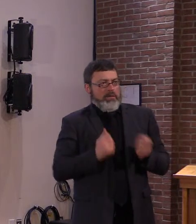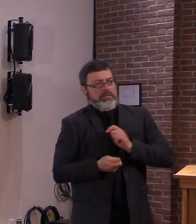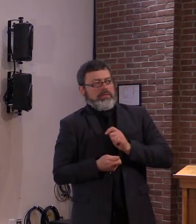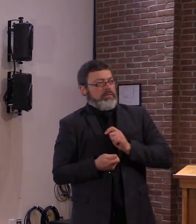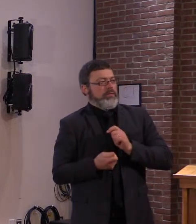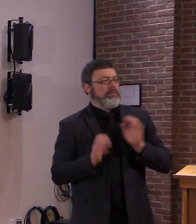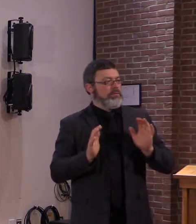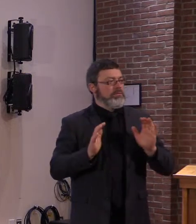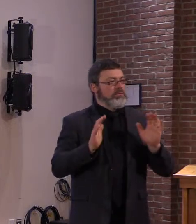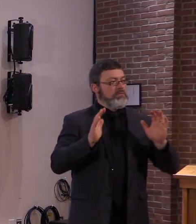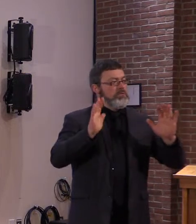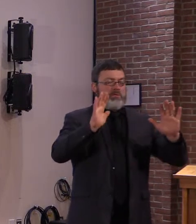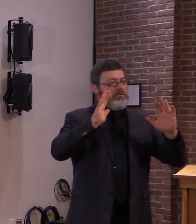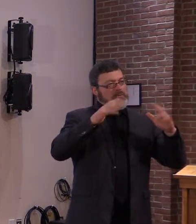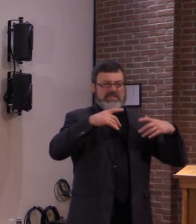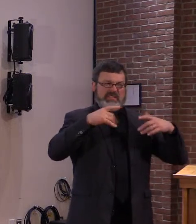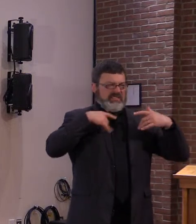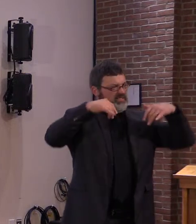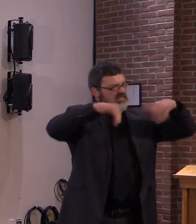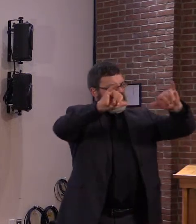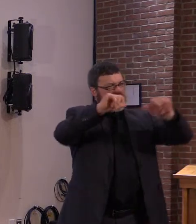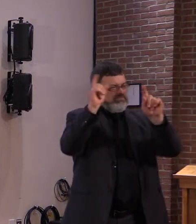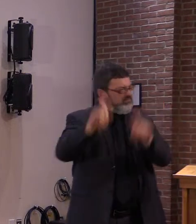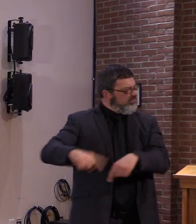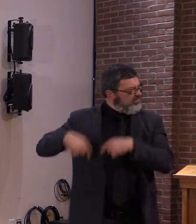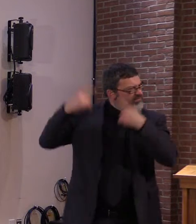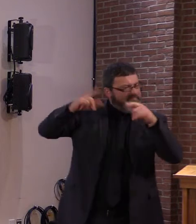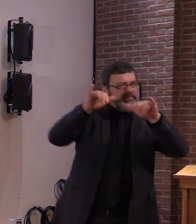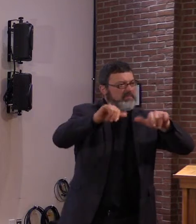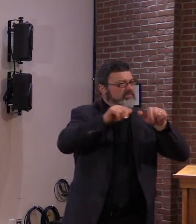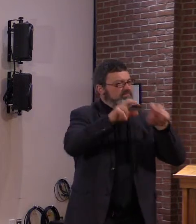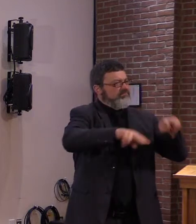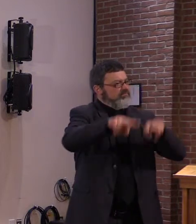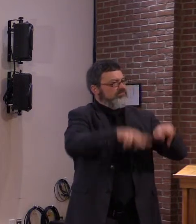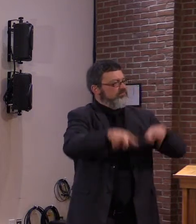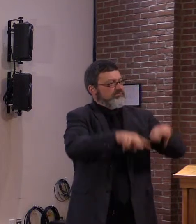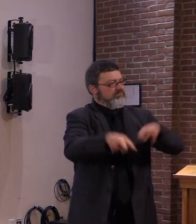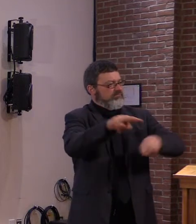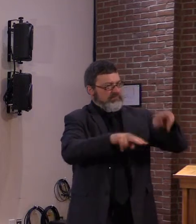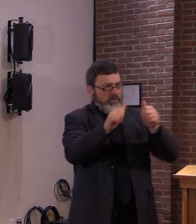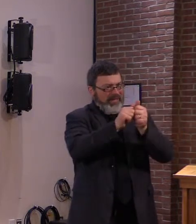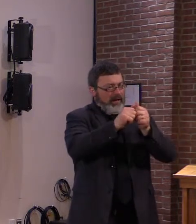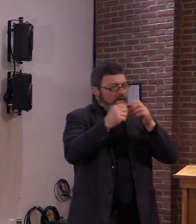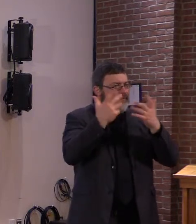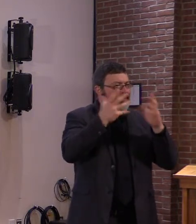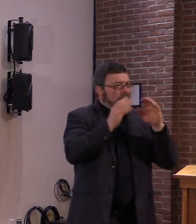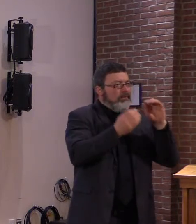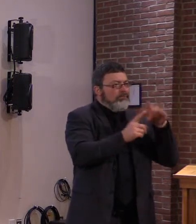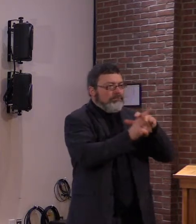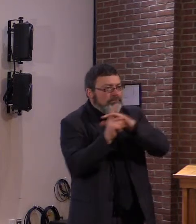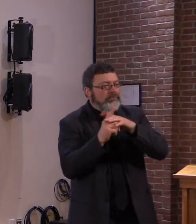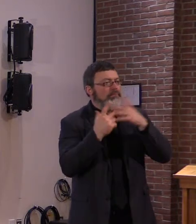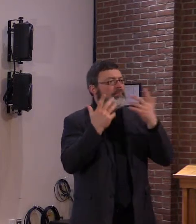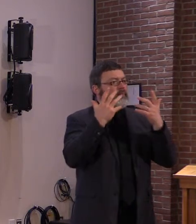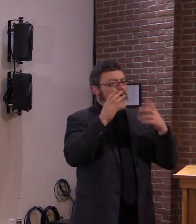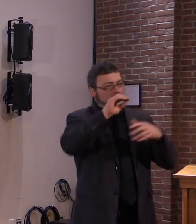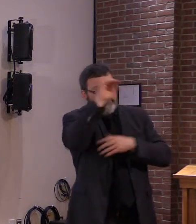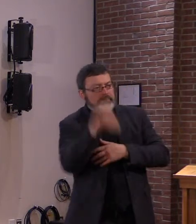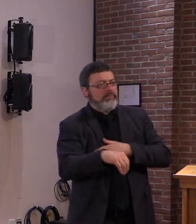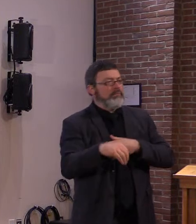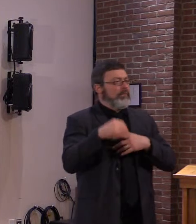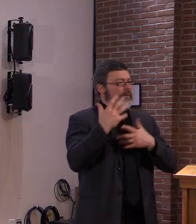thinking so much of this that they're putting themselves in that pool of people who would take it. So I think that will only grow with the